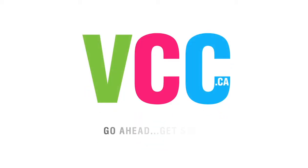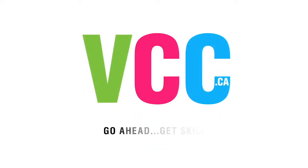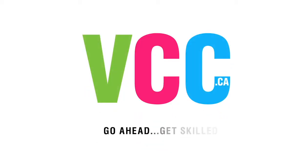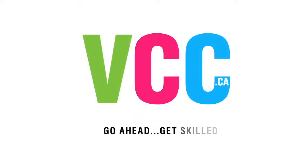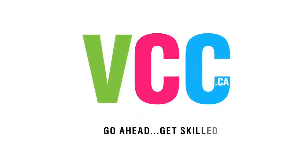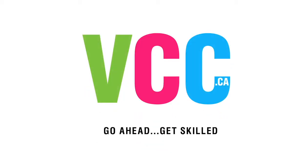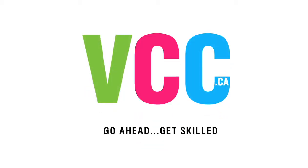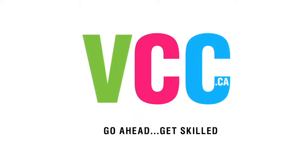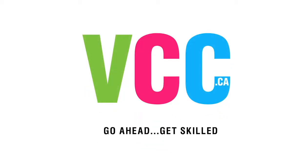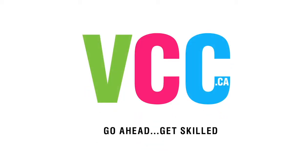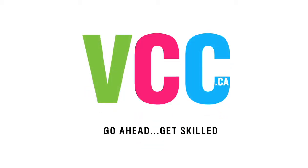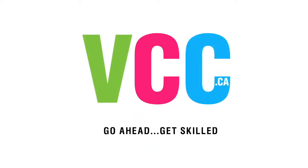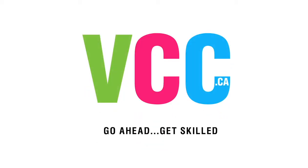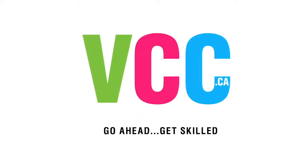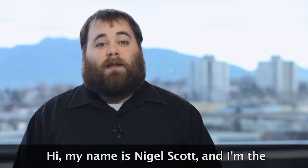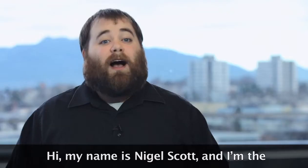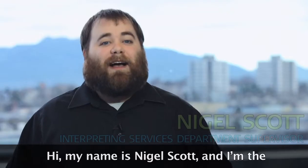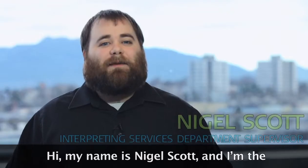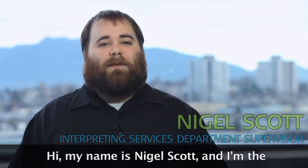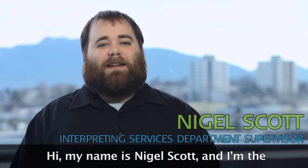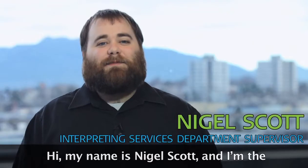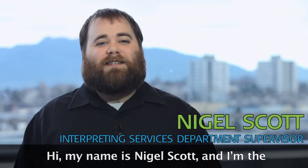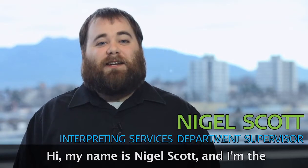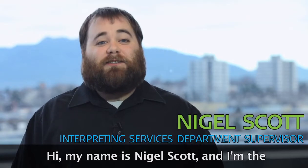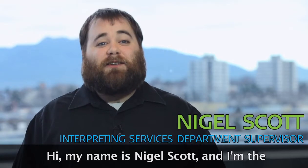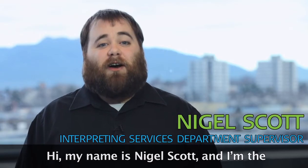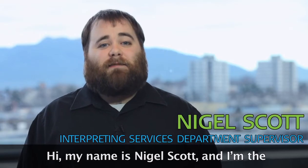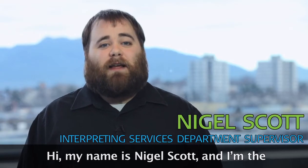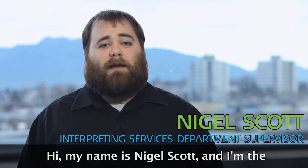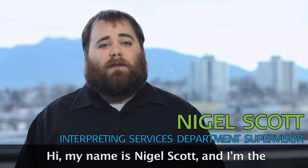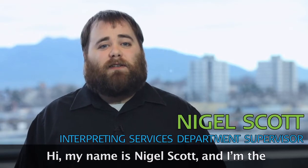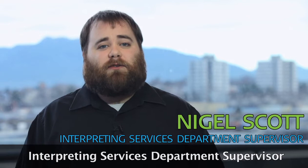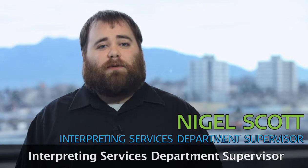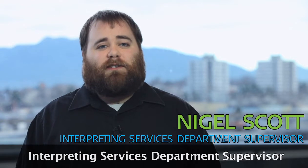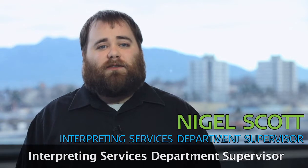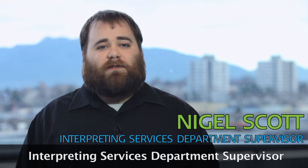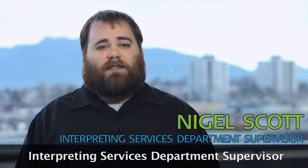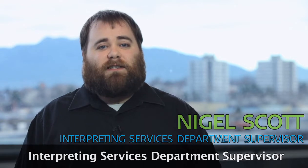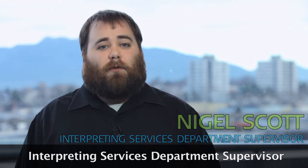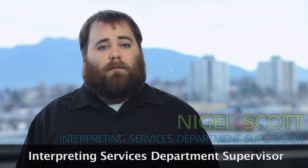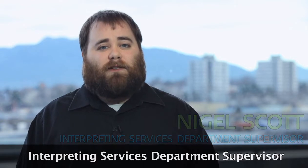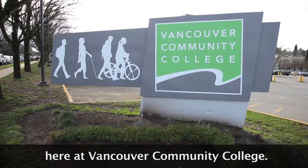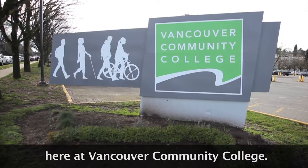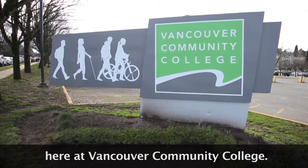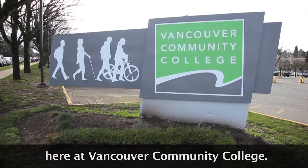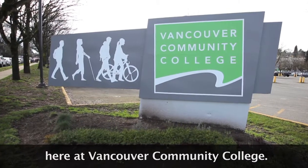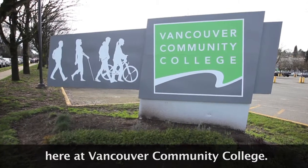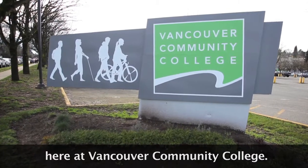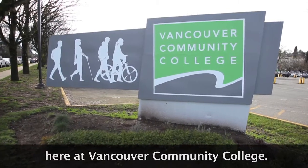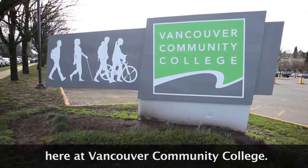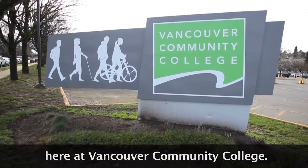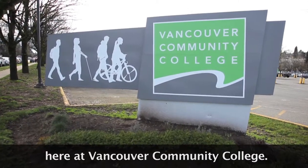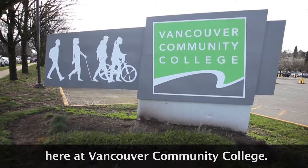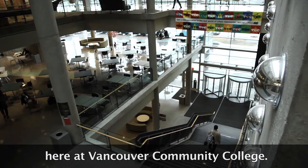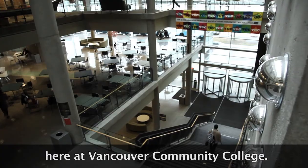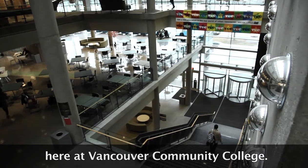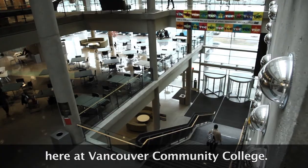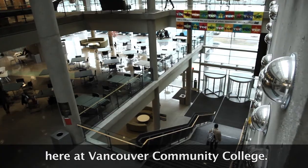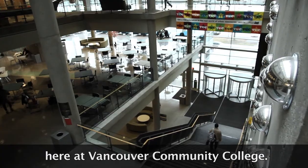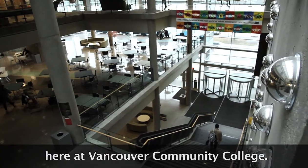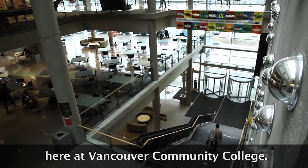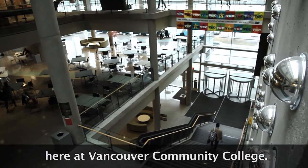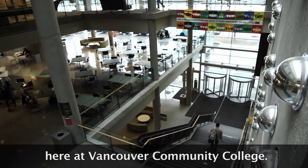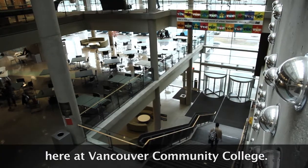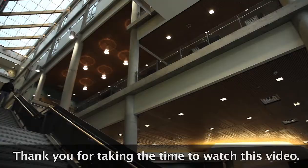VCC, go ahead, get skilled. Hi, my name is Nigel Scott, and I'm the Interpreting Services Department Supervisor here at Vancouver Community